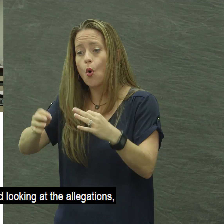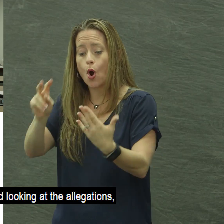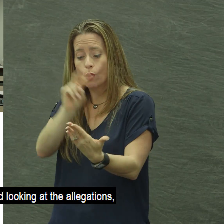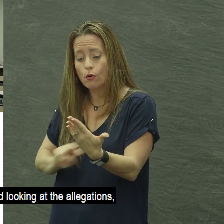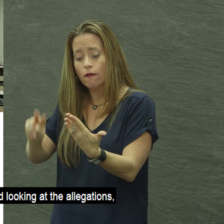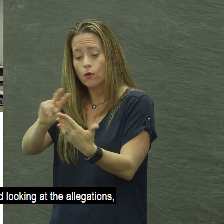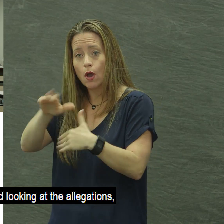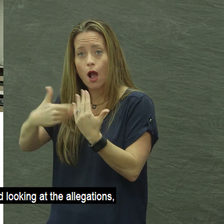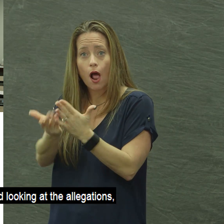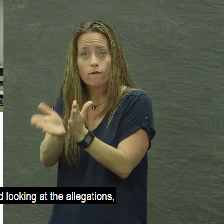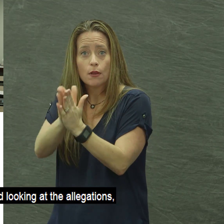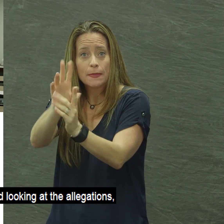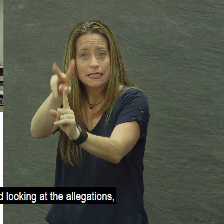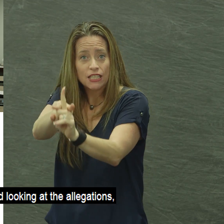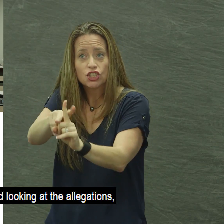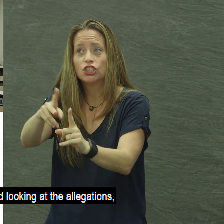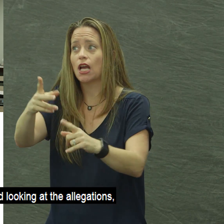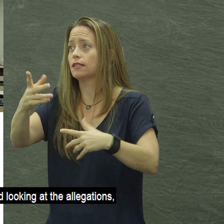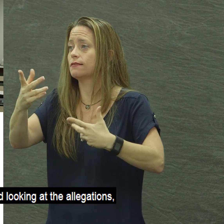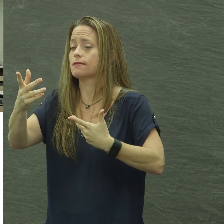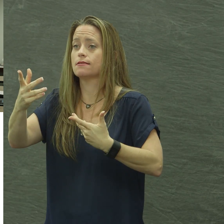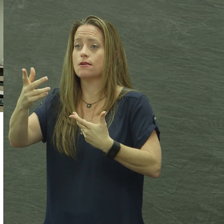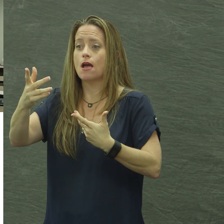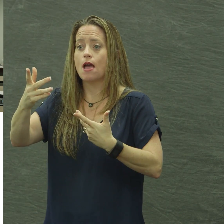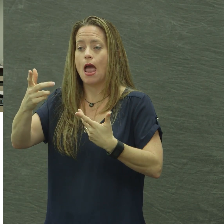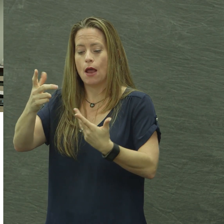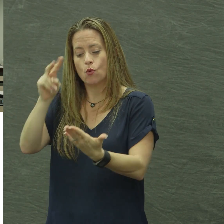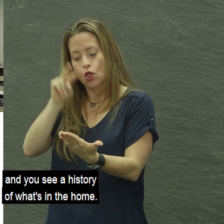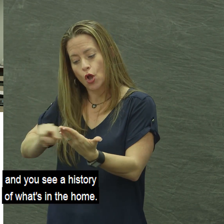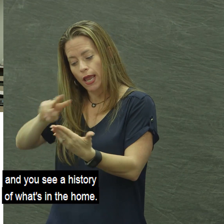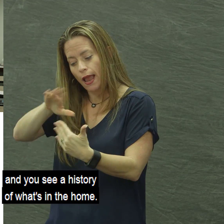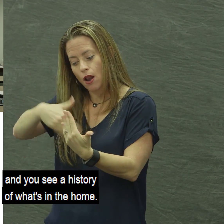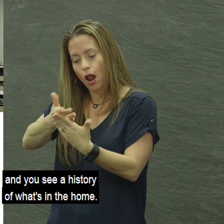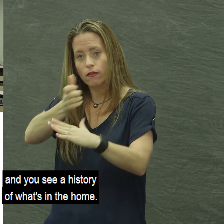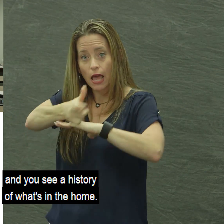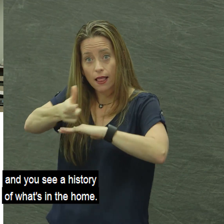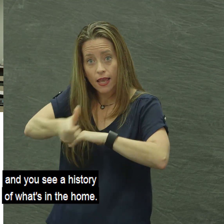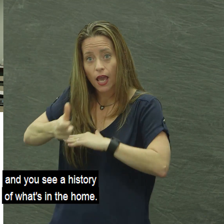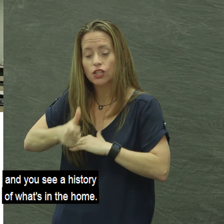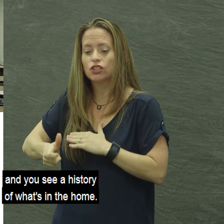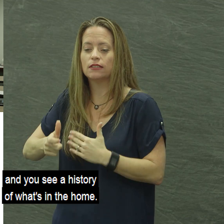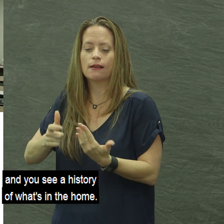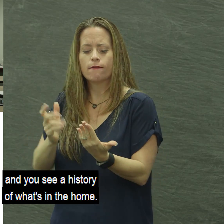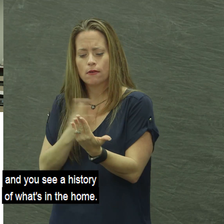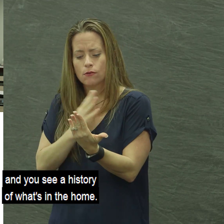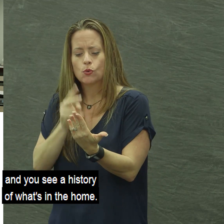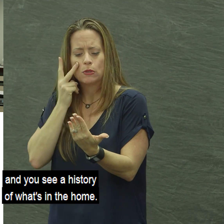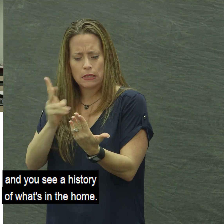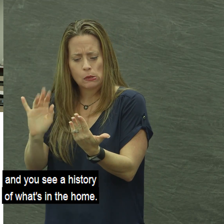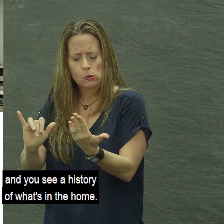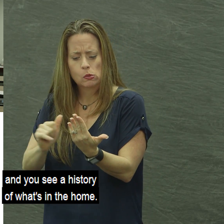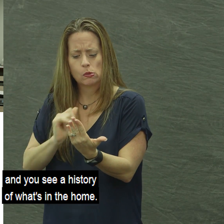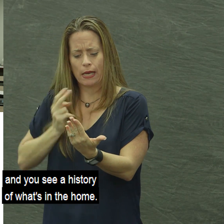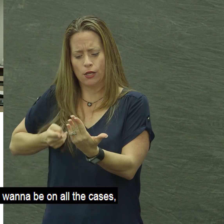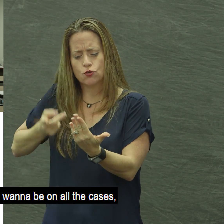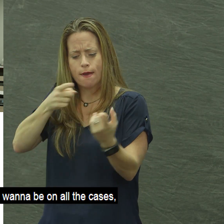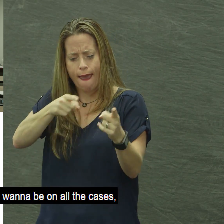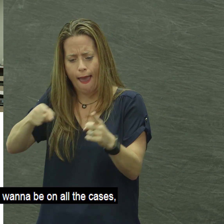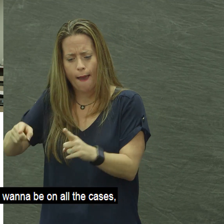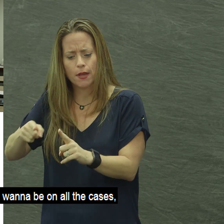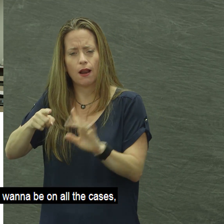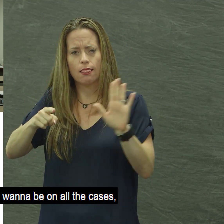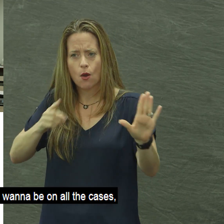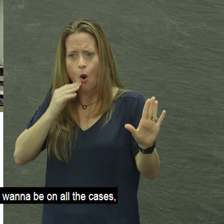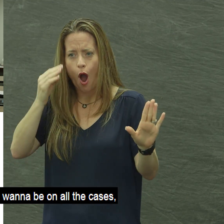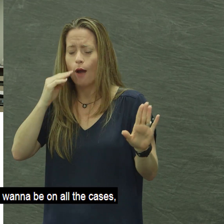petitions and looking at the allegations, and you see a history of what's in the home. We